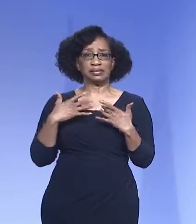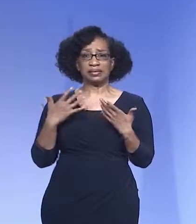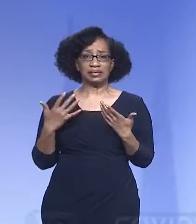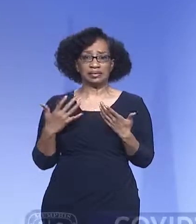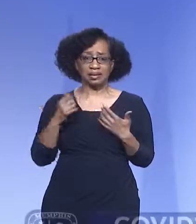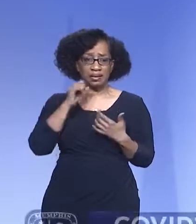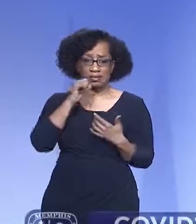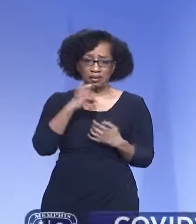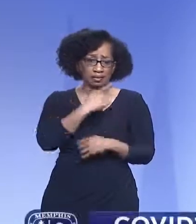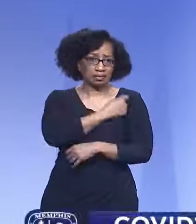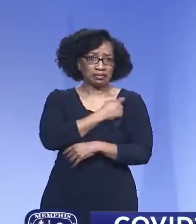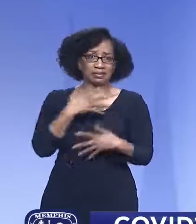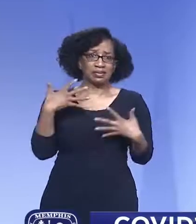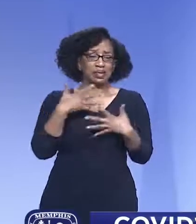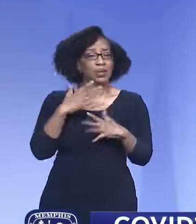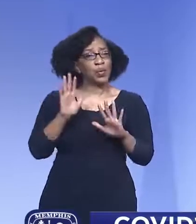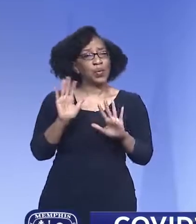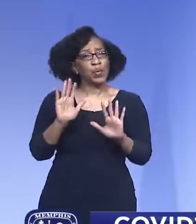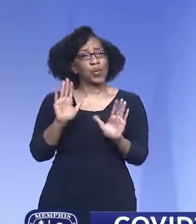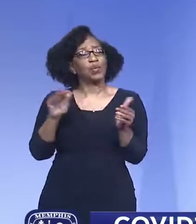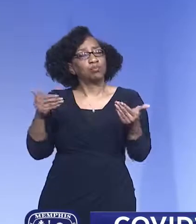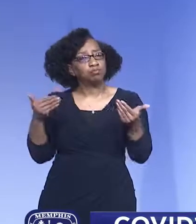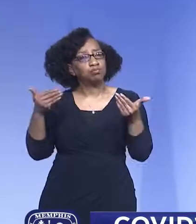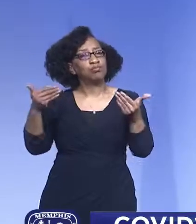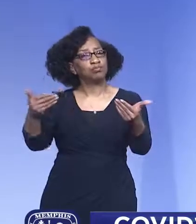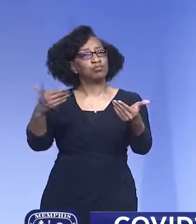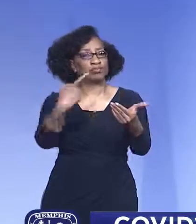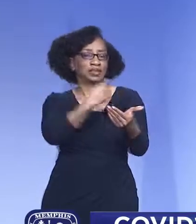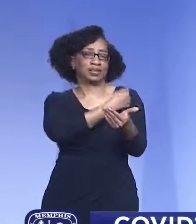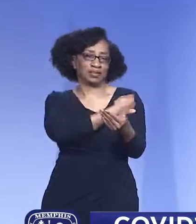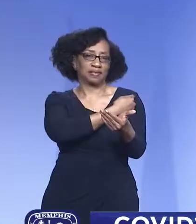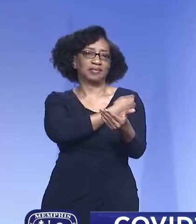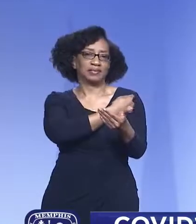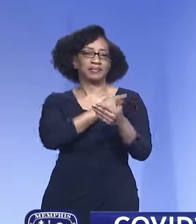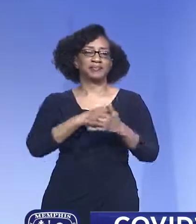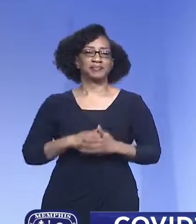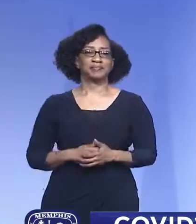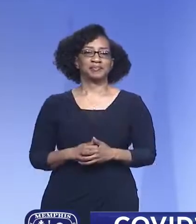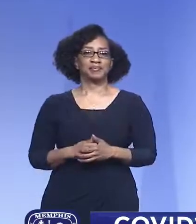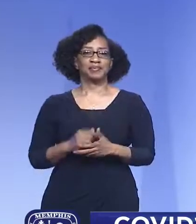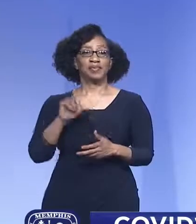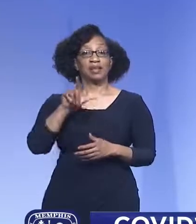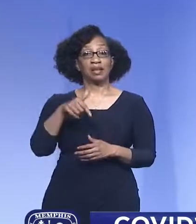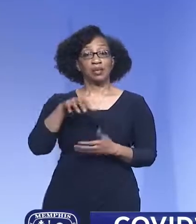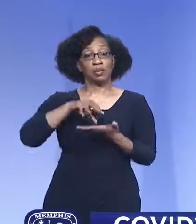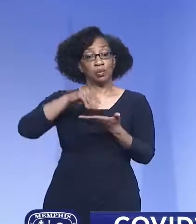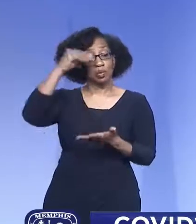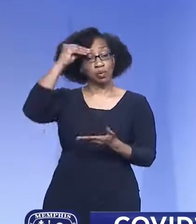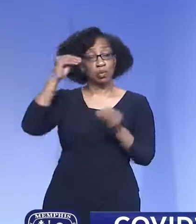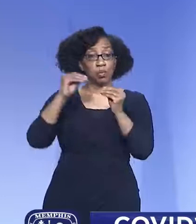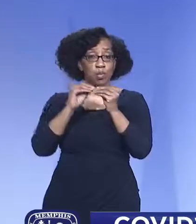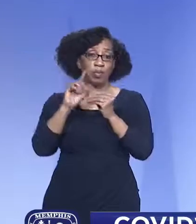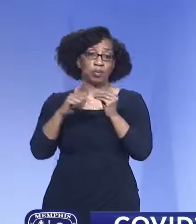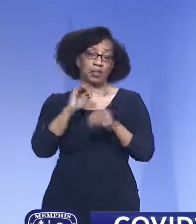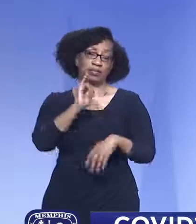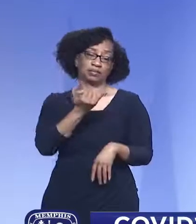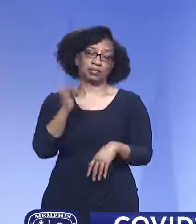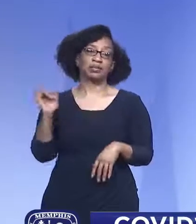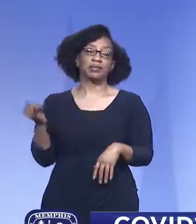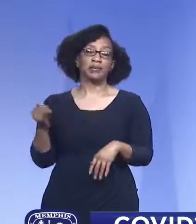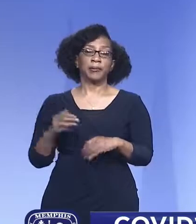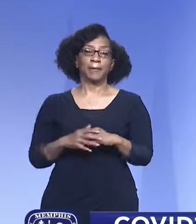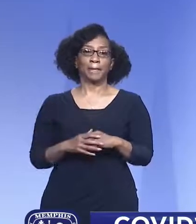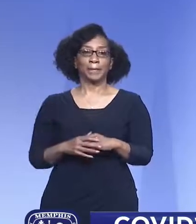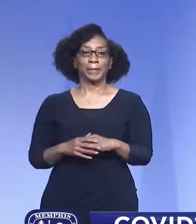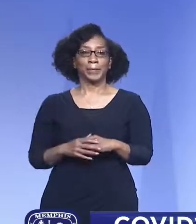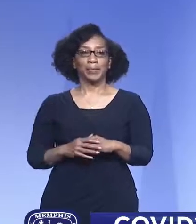deter you from getting vaccinated. We need to get vaccinated. We're going to find out more information about Johnson & Johnson. But we